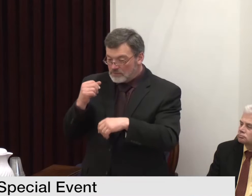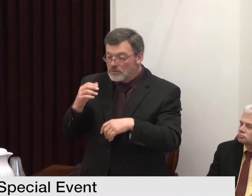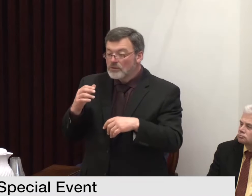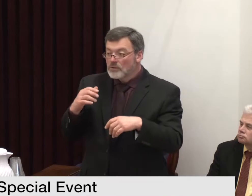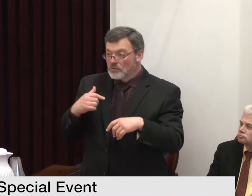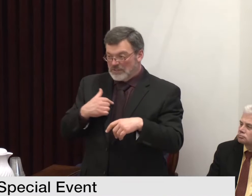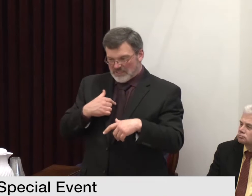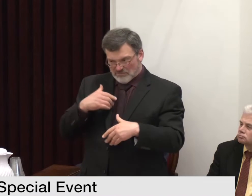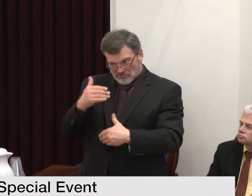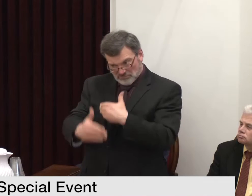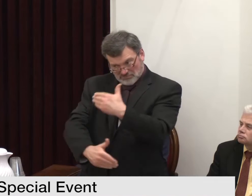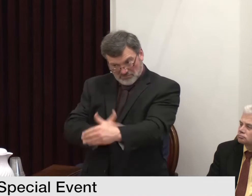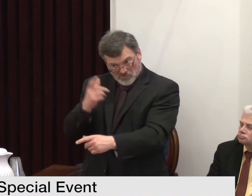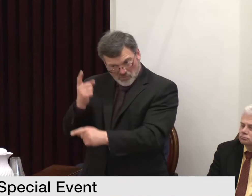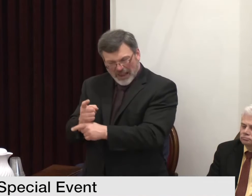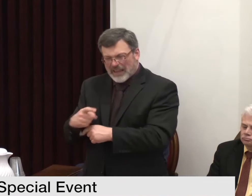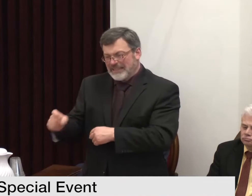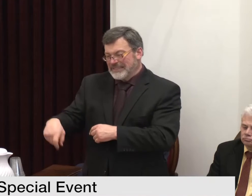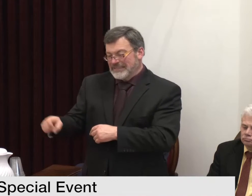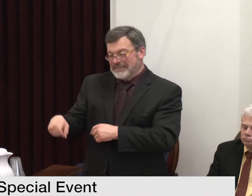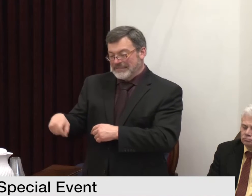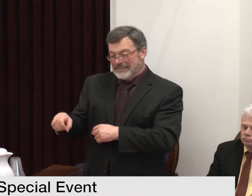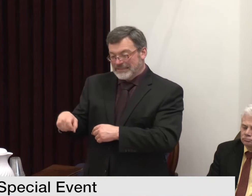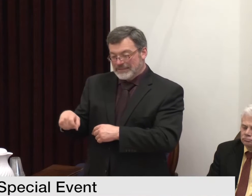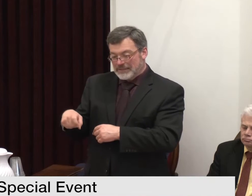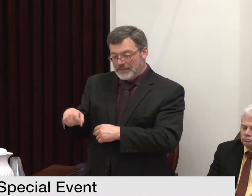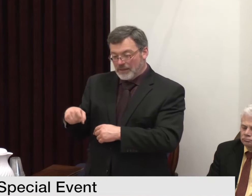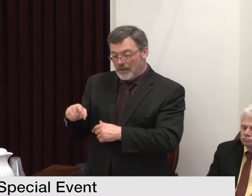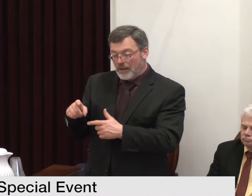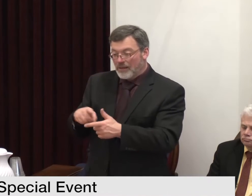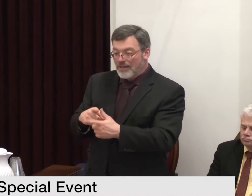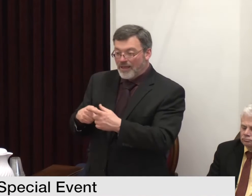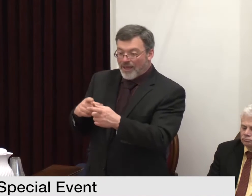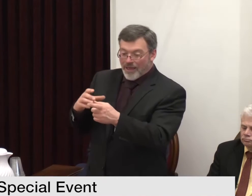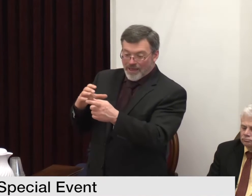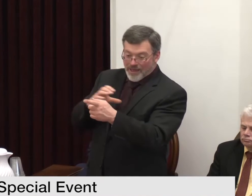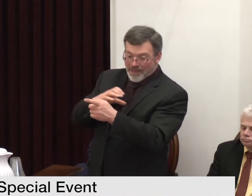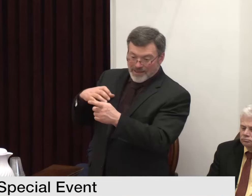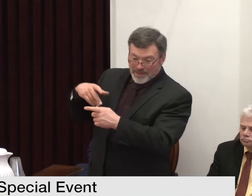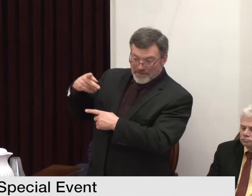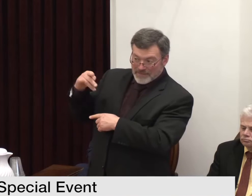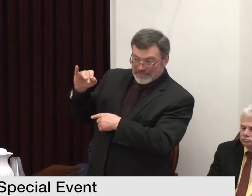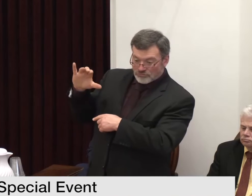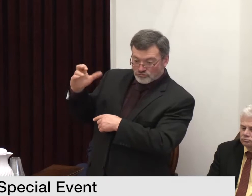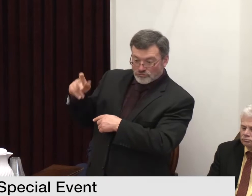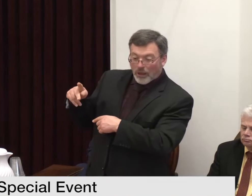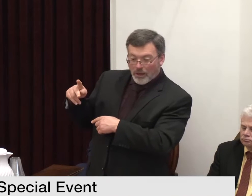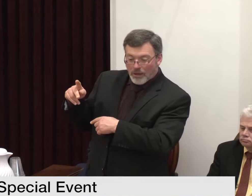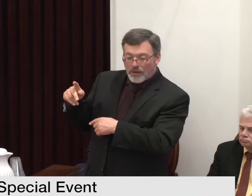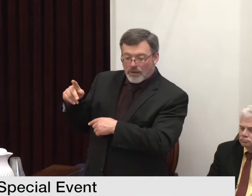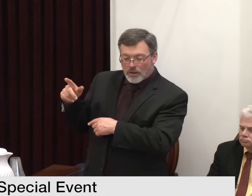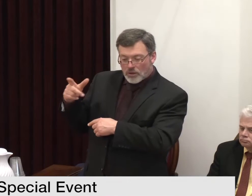Pichette to look ahead beyond our current work to build a truly comprehensive strategy.